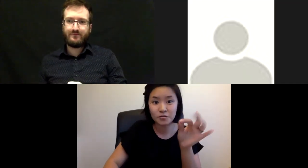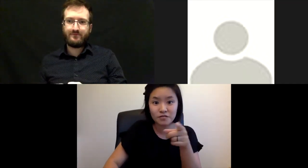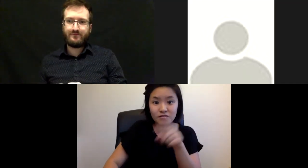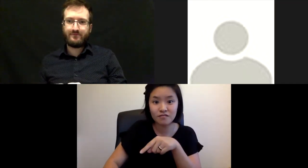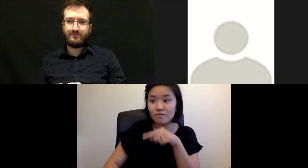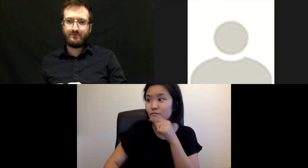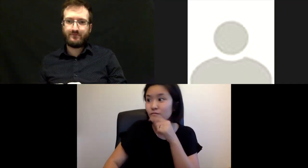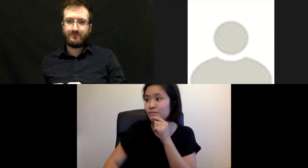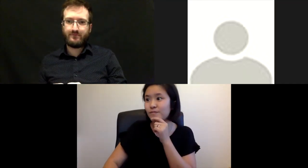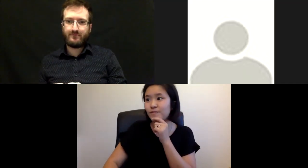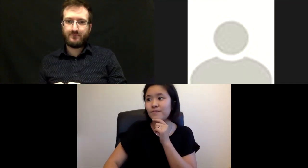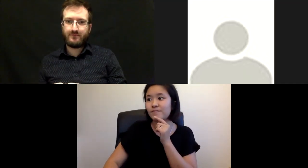Could you spotlight the interpreter?